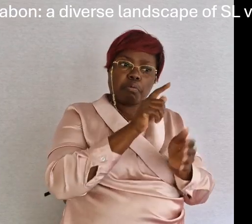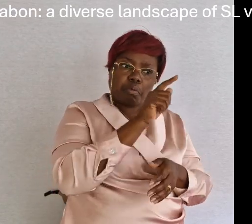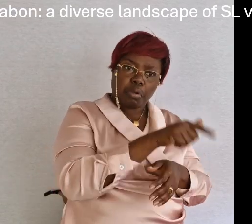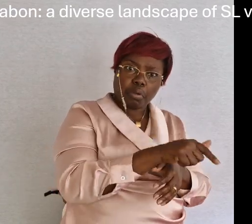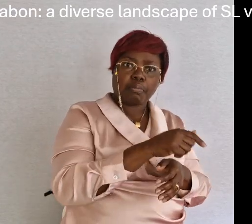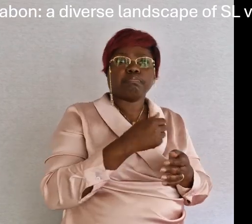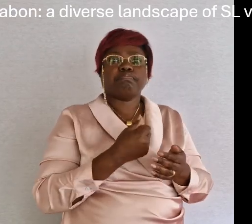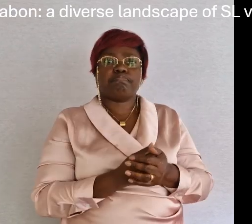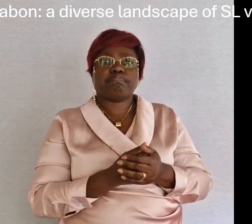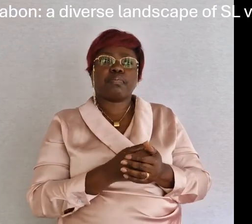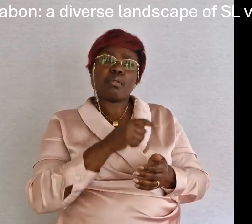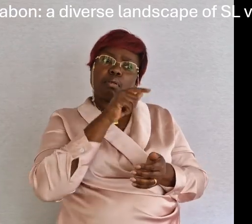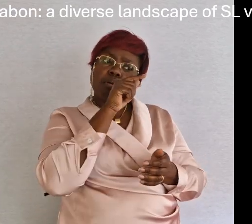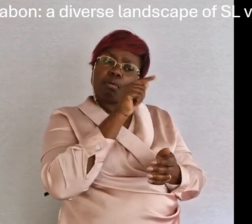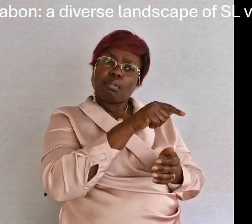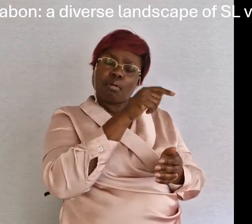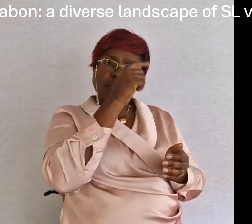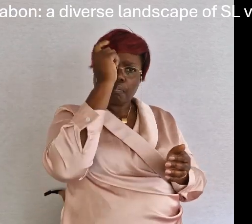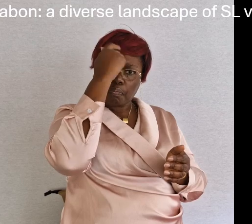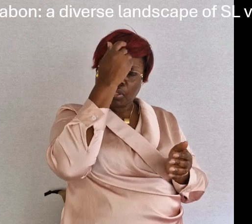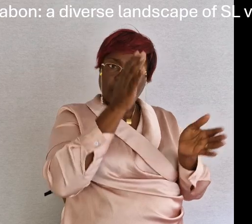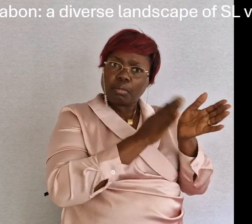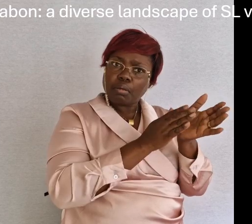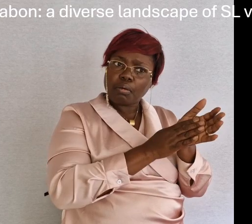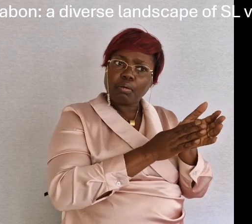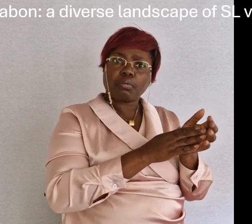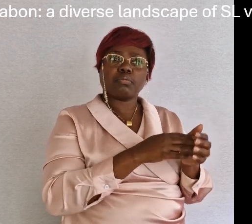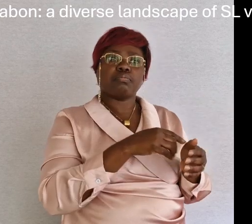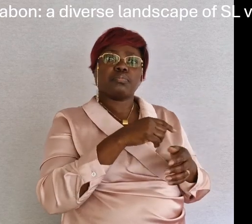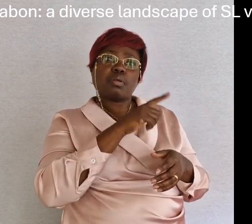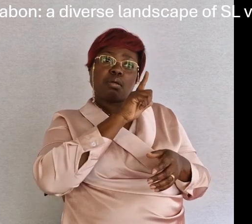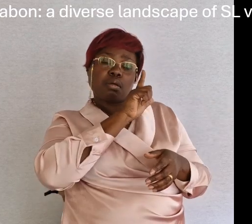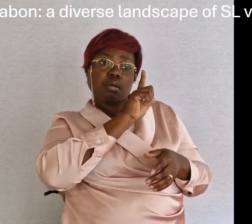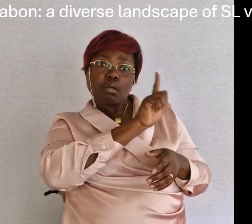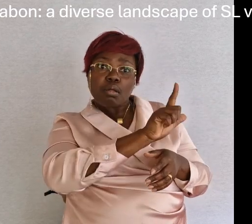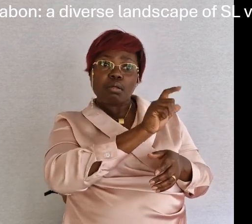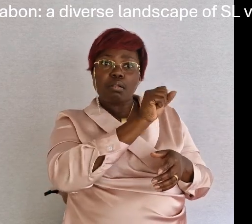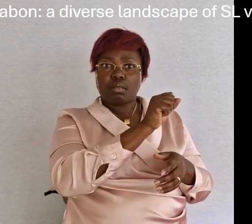other hand, the government schools. And the government schools,